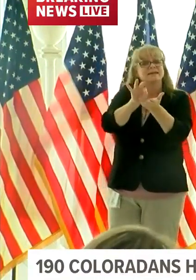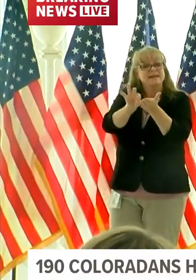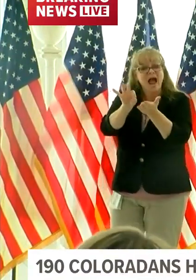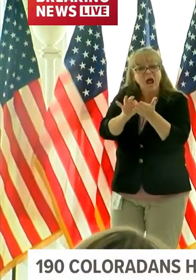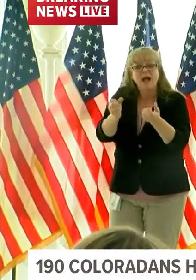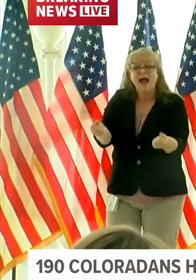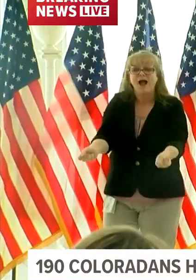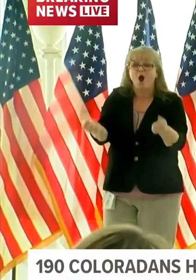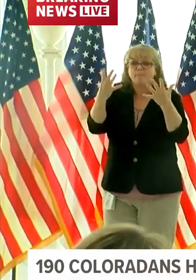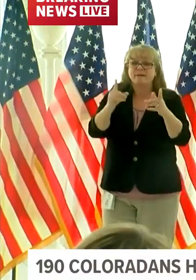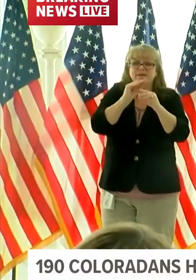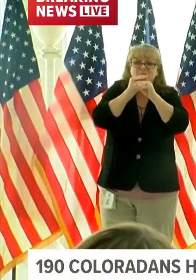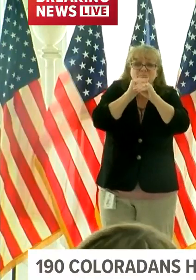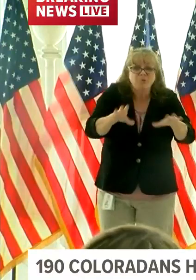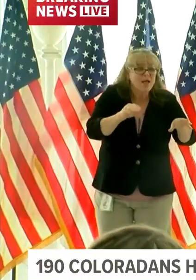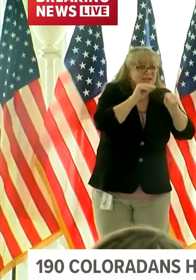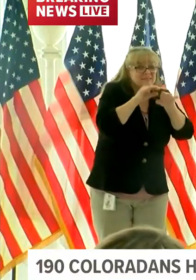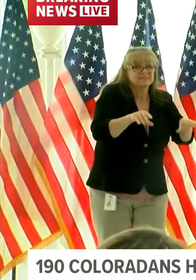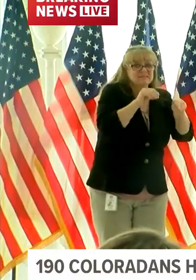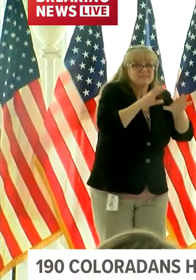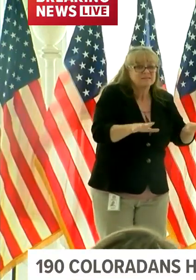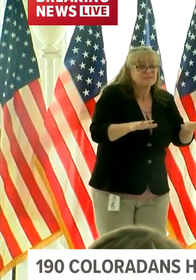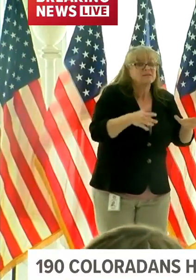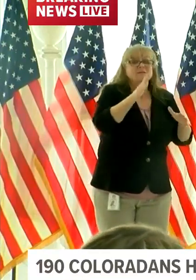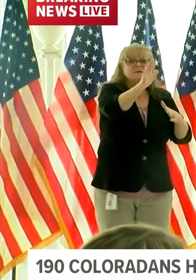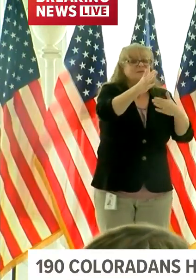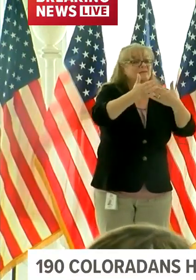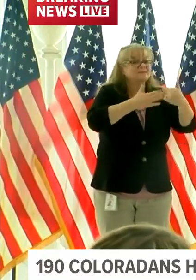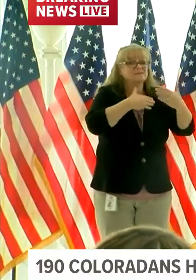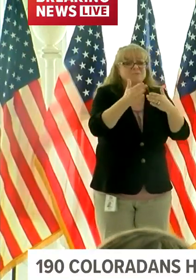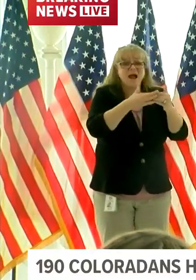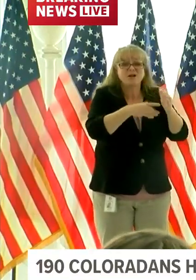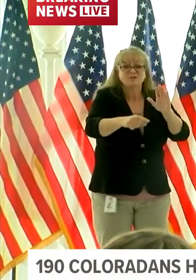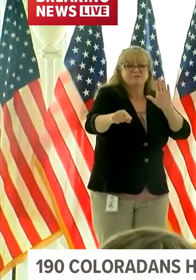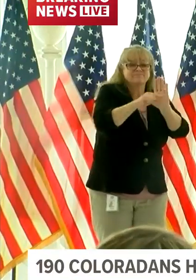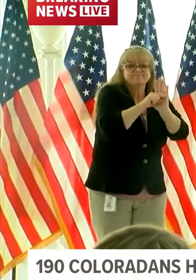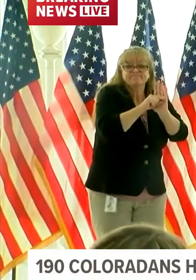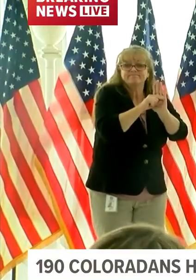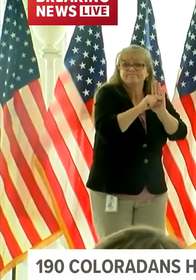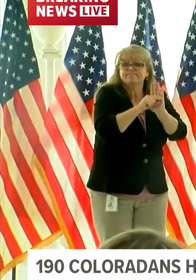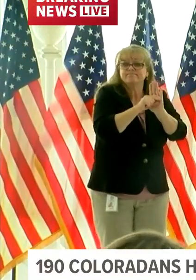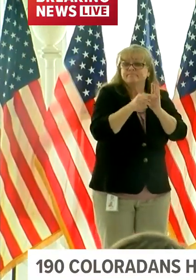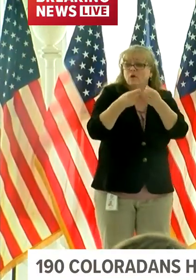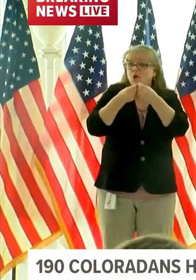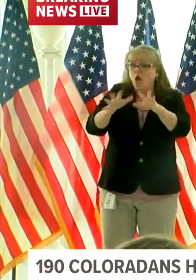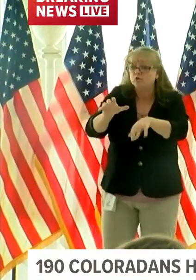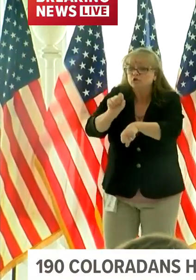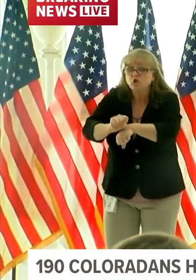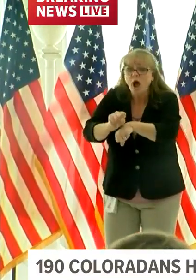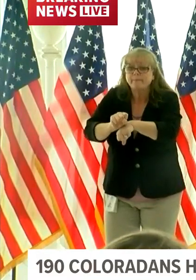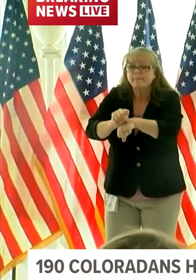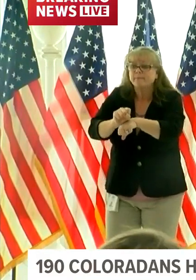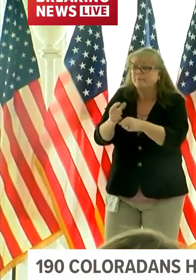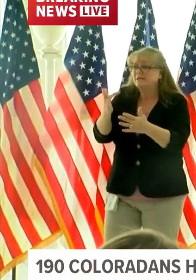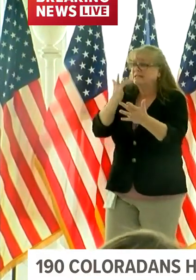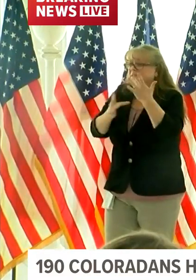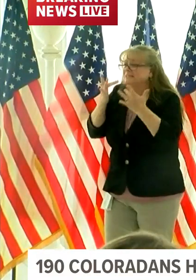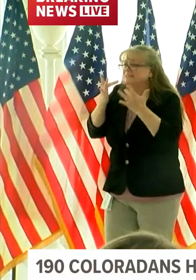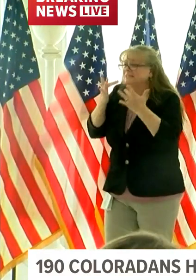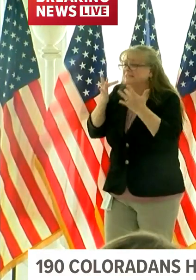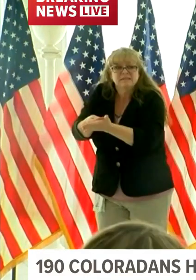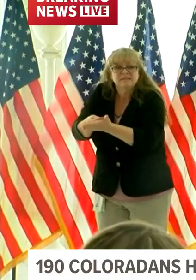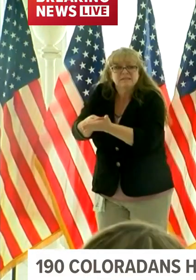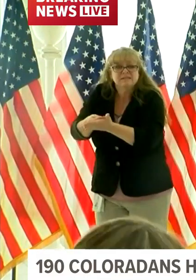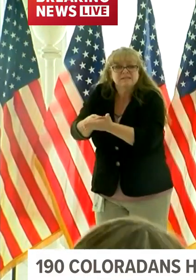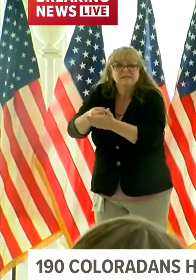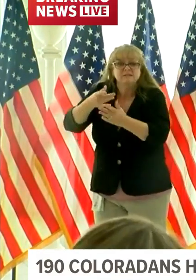people face. If you've lost your job and don't know where your rent is coming from, if you're not sure whether your employment will keep up, if your